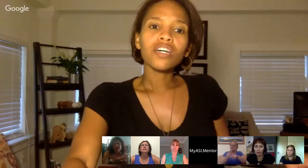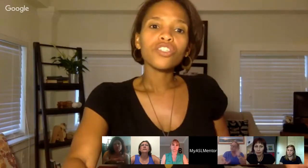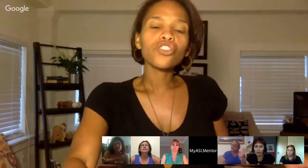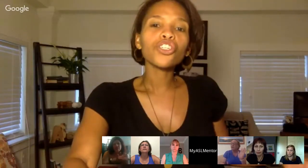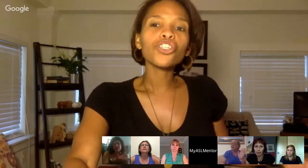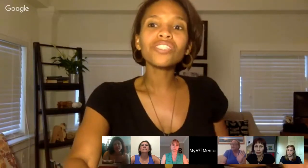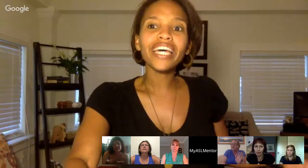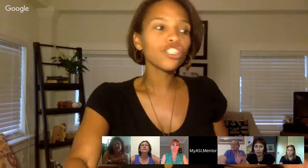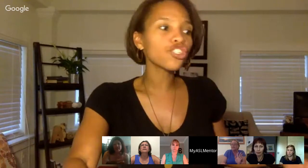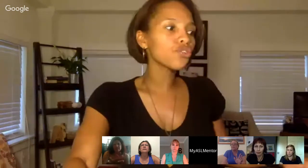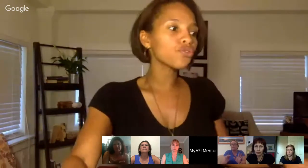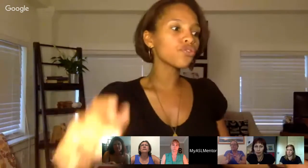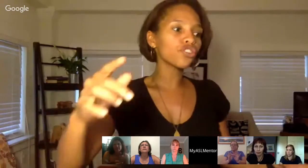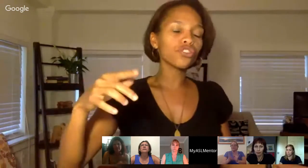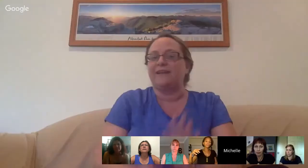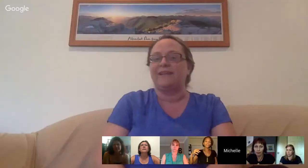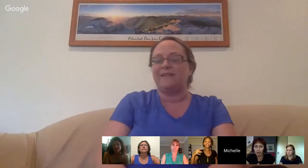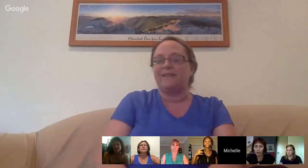So